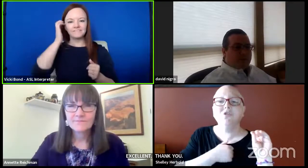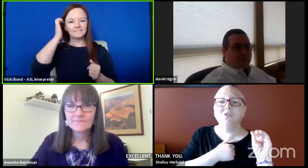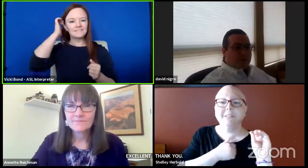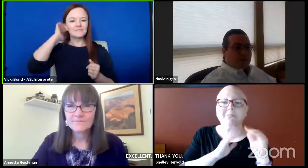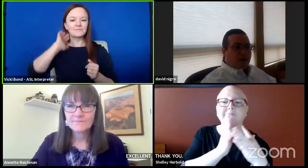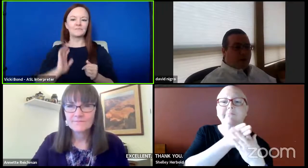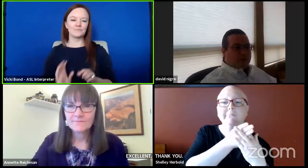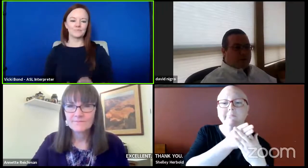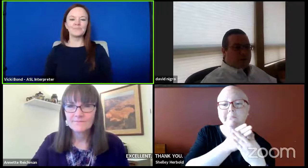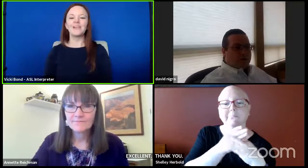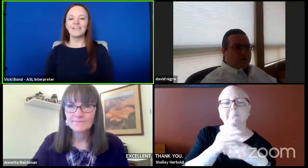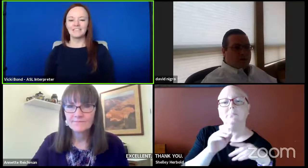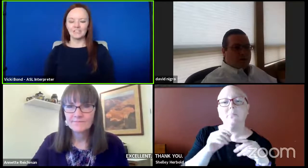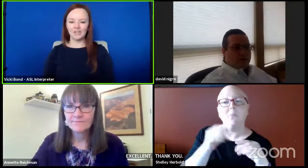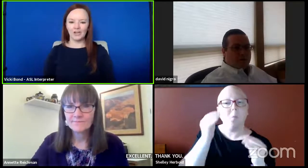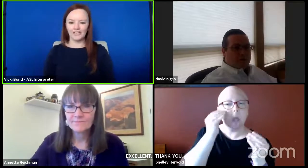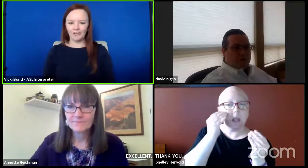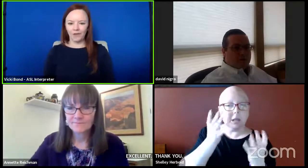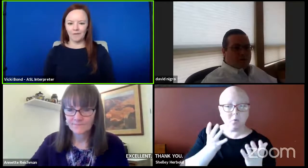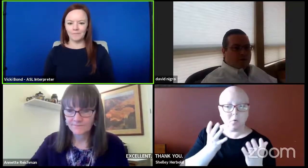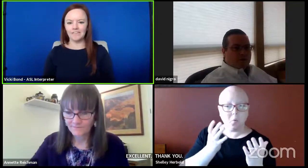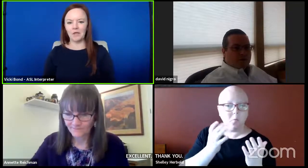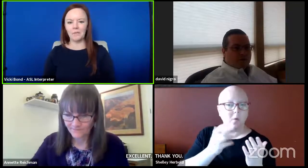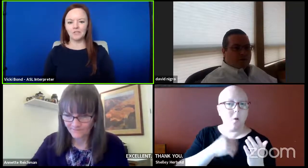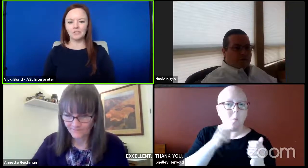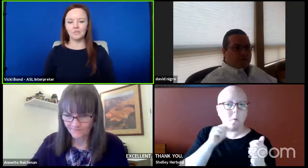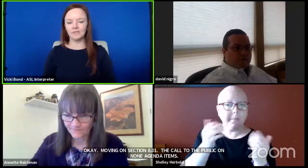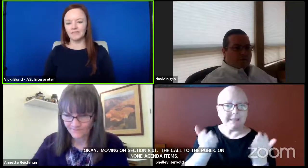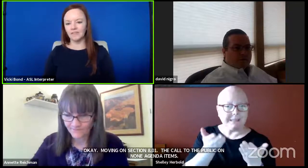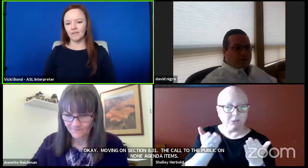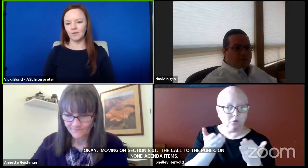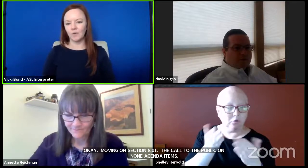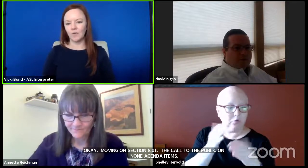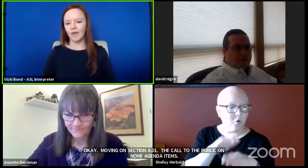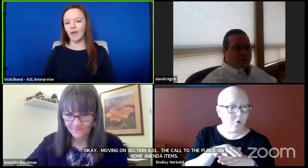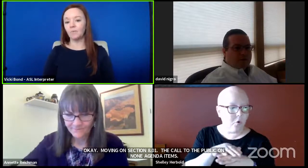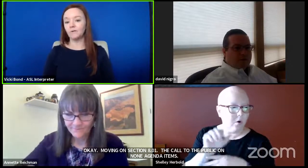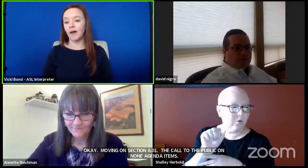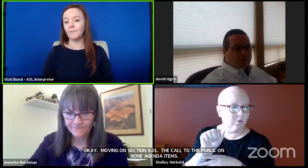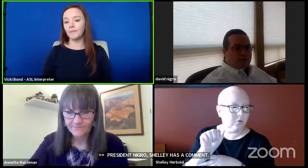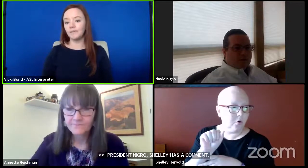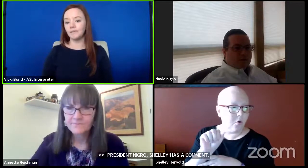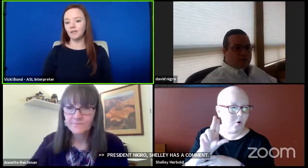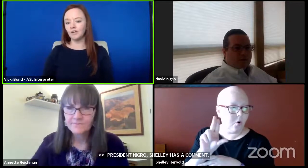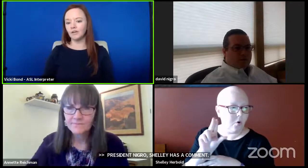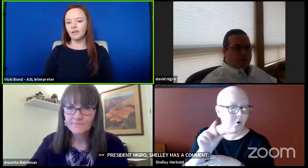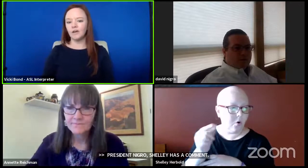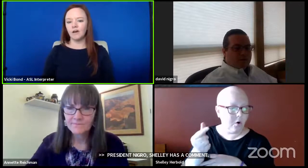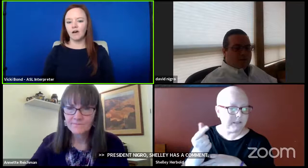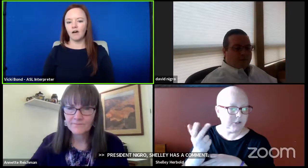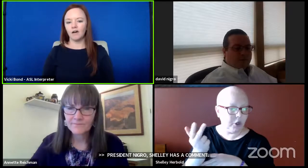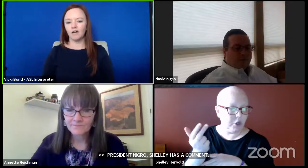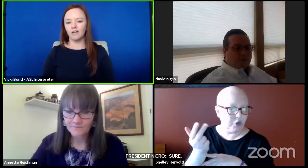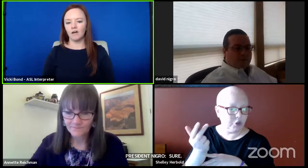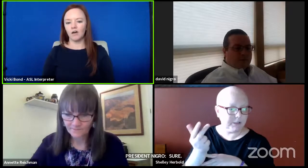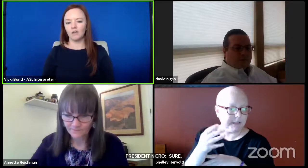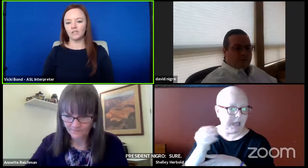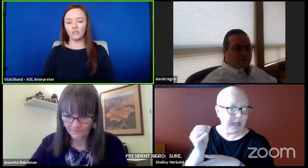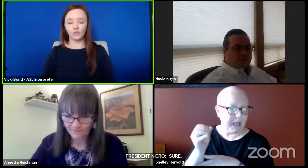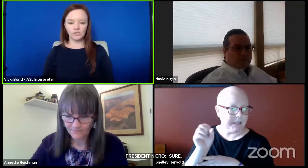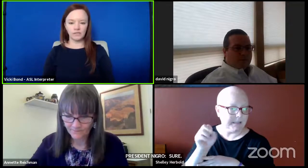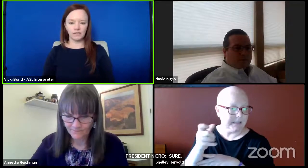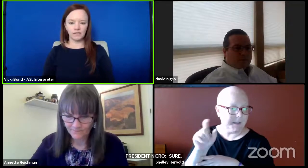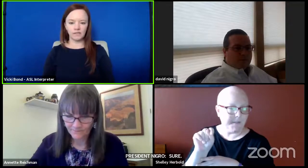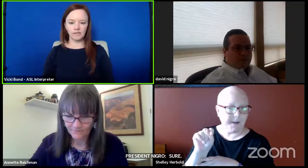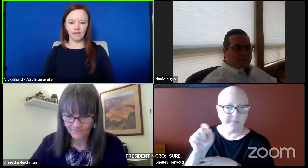comment. Oh, sure. Sorry to interrupt. I just wanted to let you know that I will not be here on